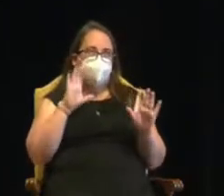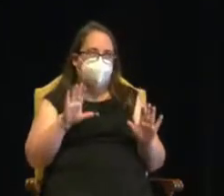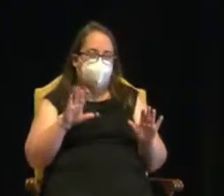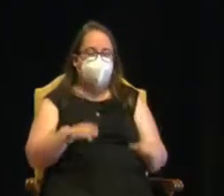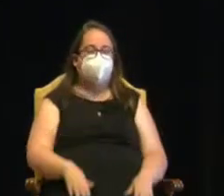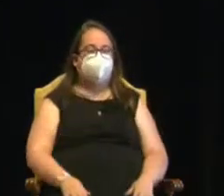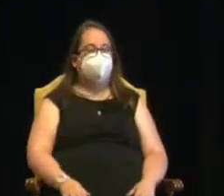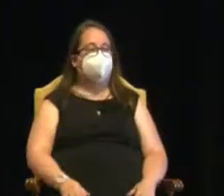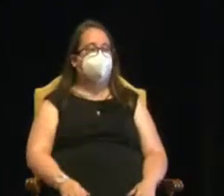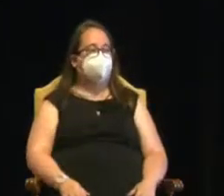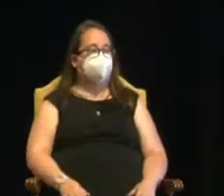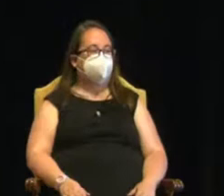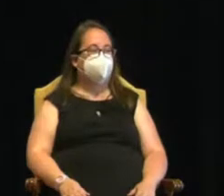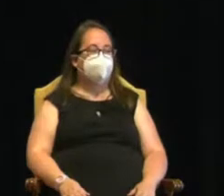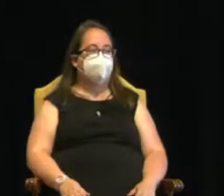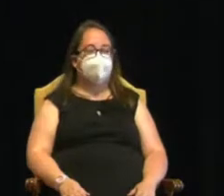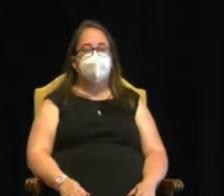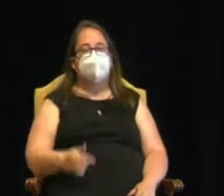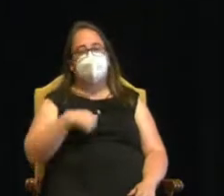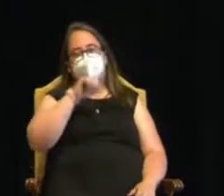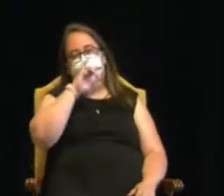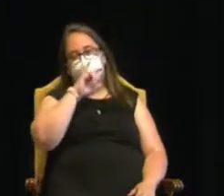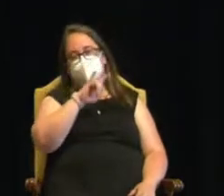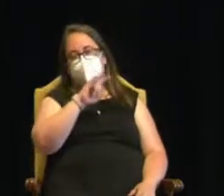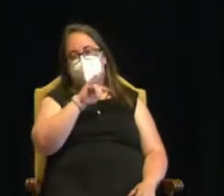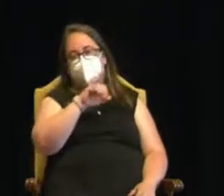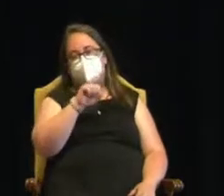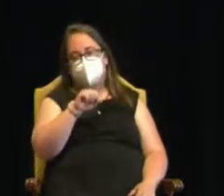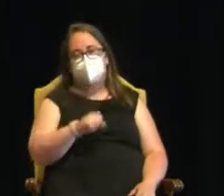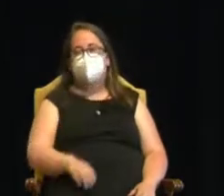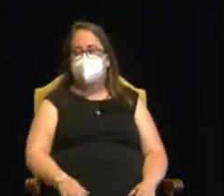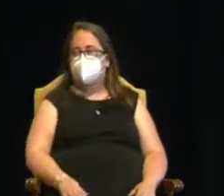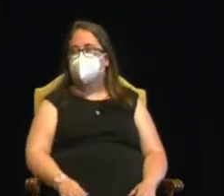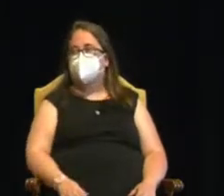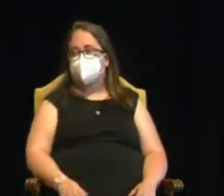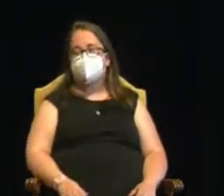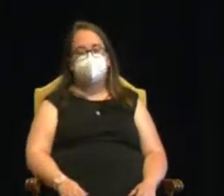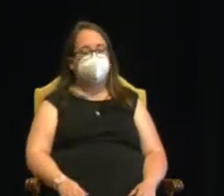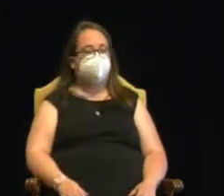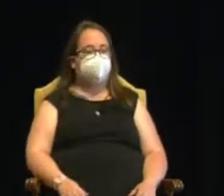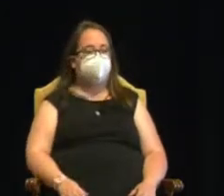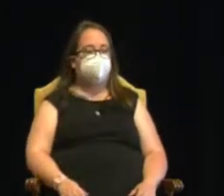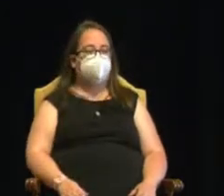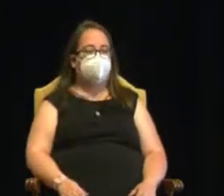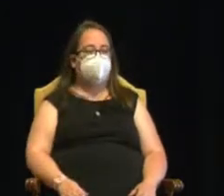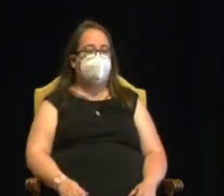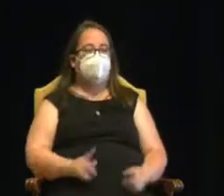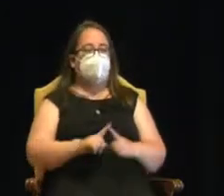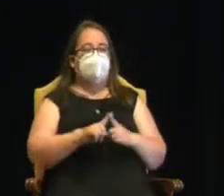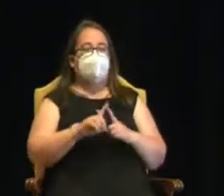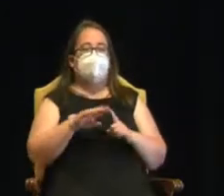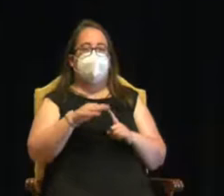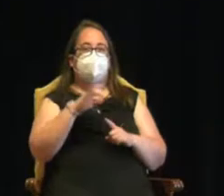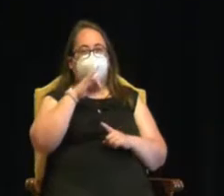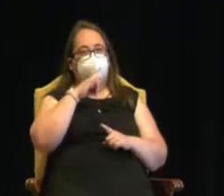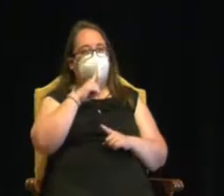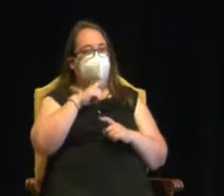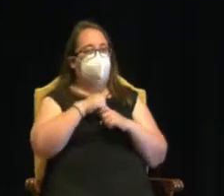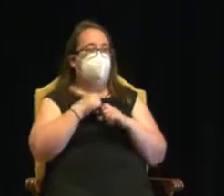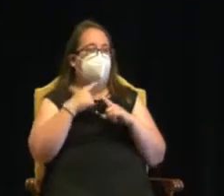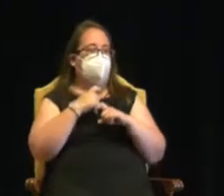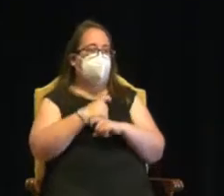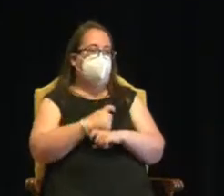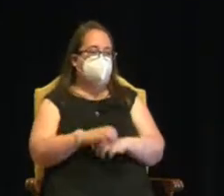but your I want books to. Are great. Tess, I love Tess. She's and great. I just. When I gave her that kid, it really complicated